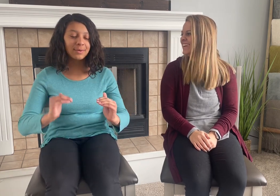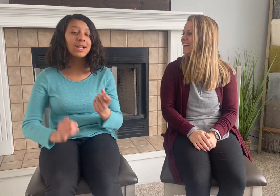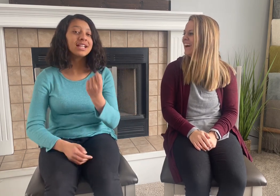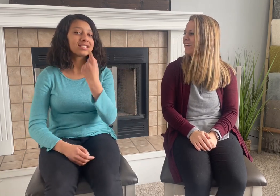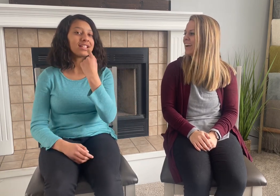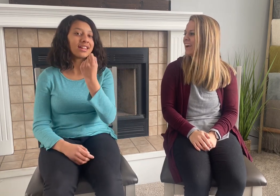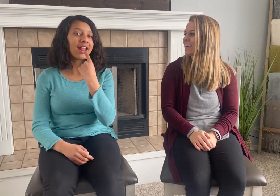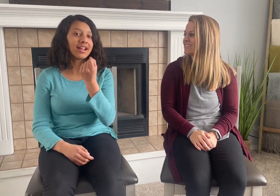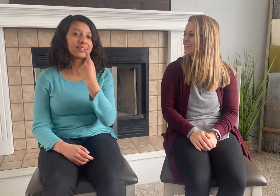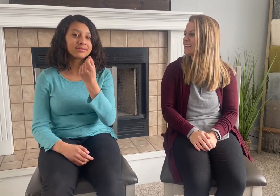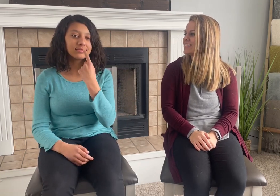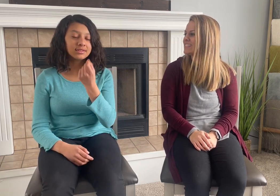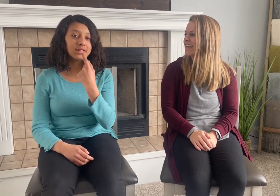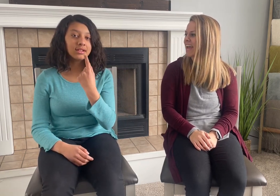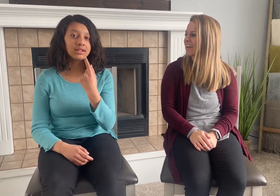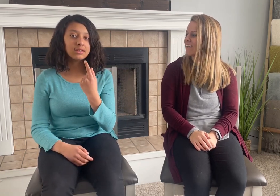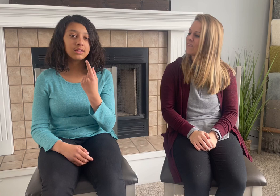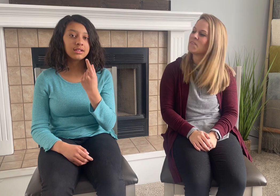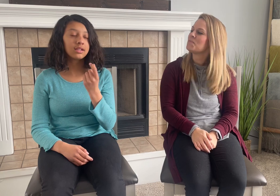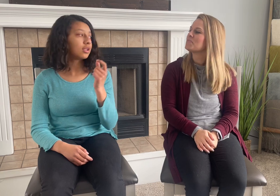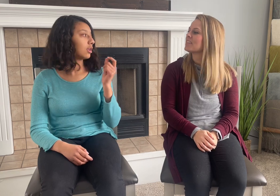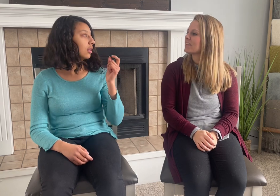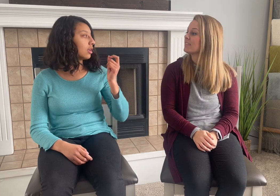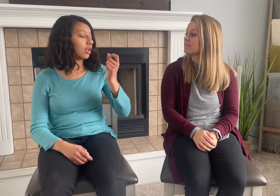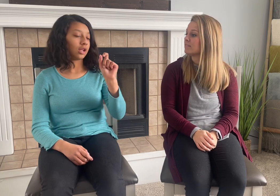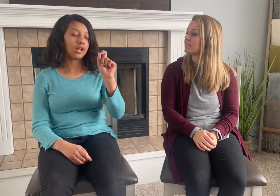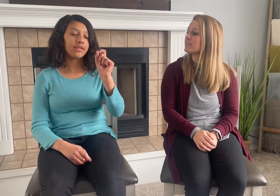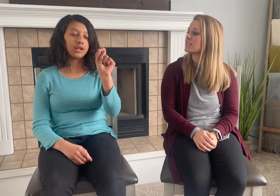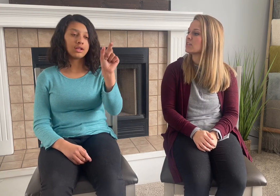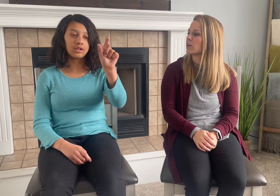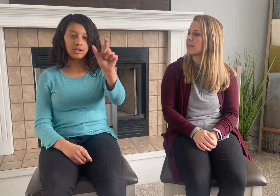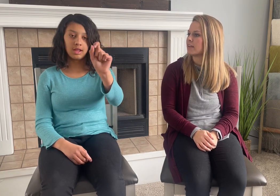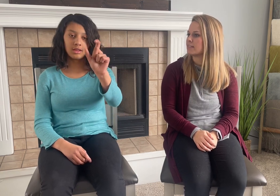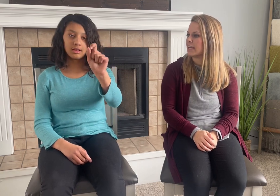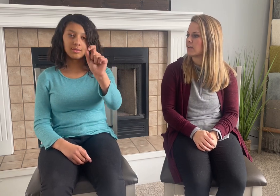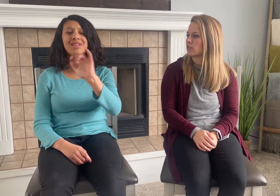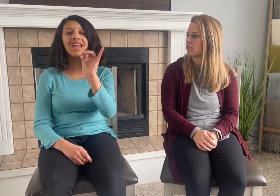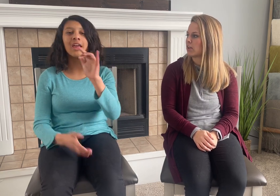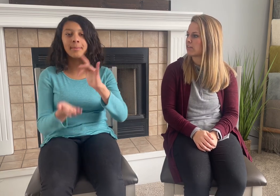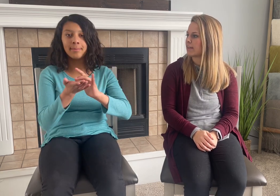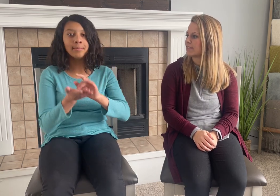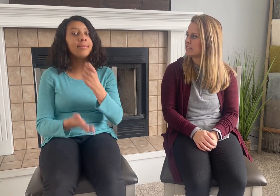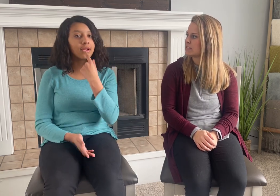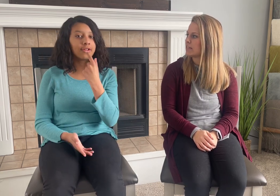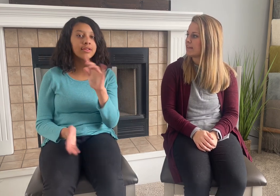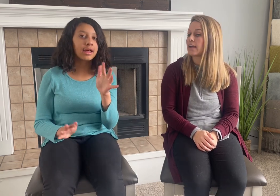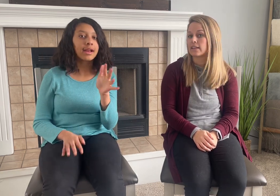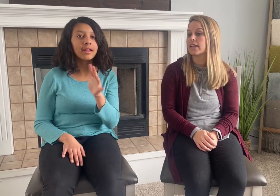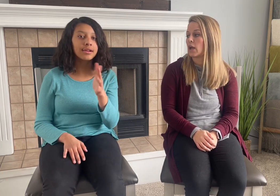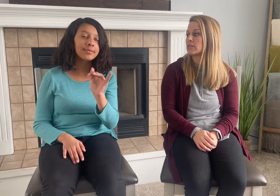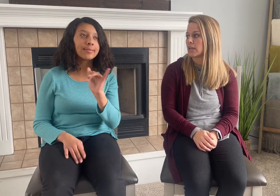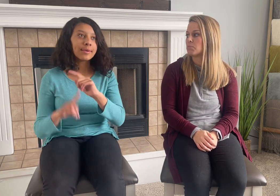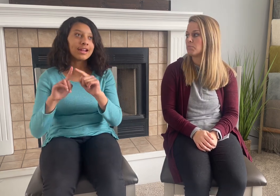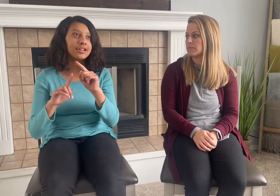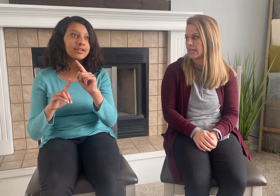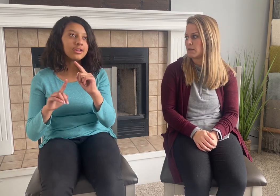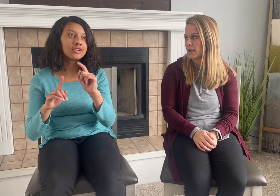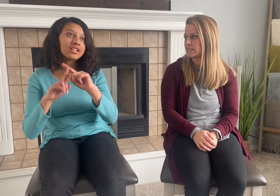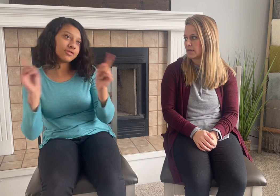All right. Our next one is snack. So you're going to take your finger like this, kind of like how we sign taking medicine